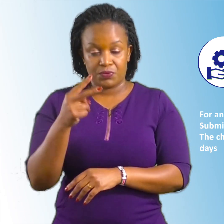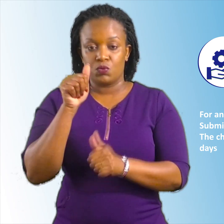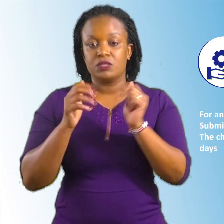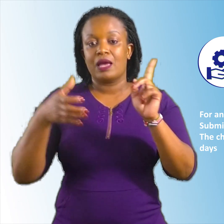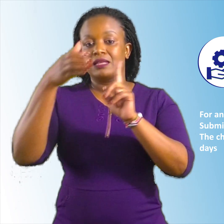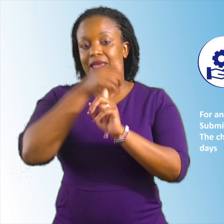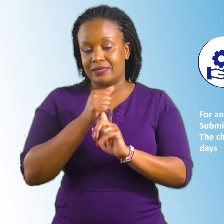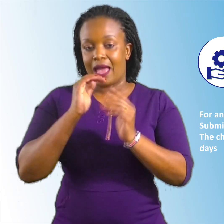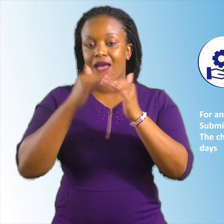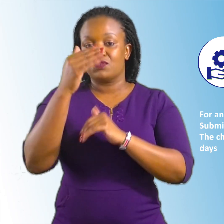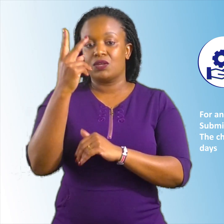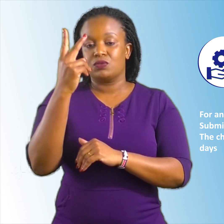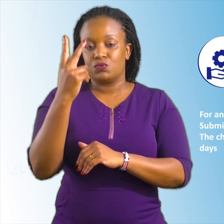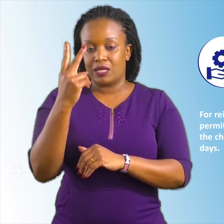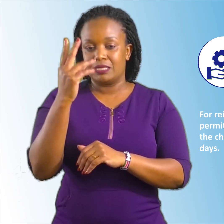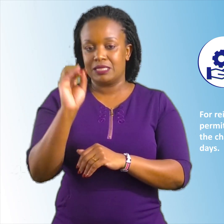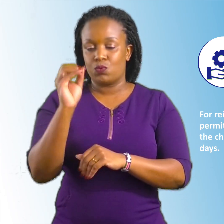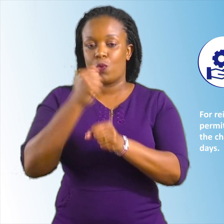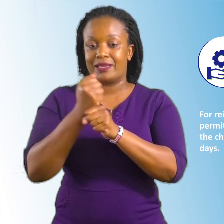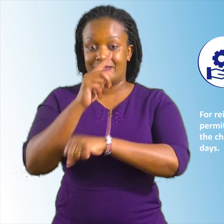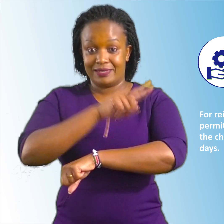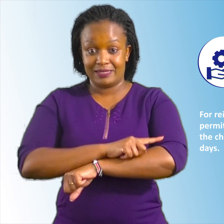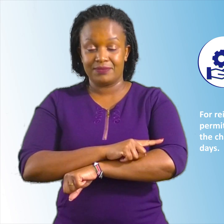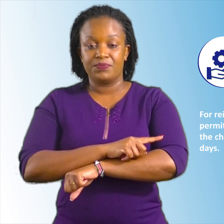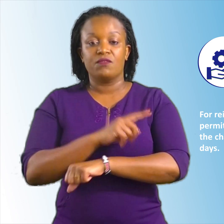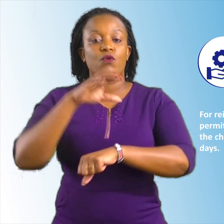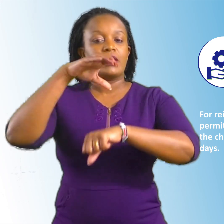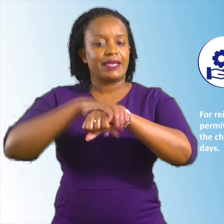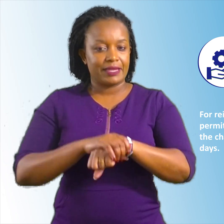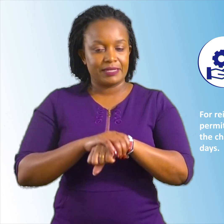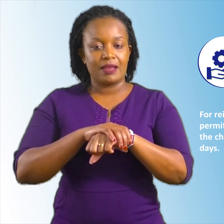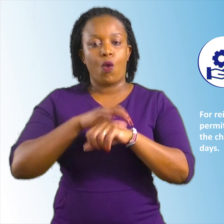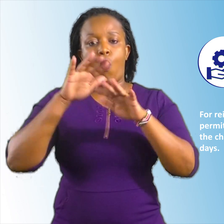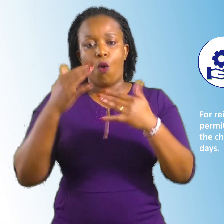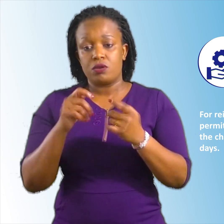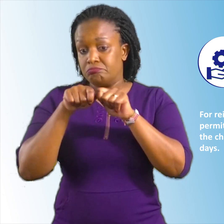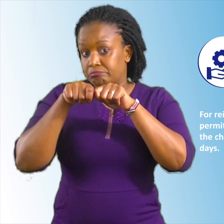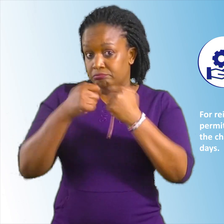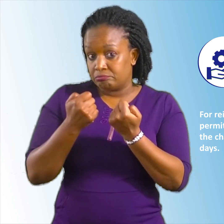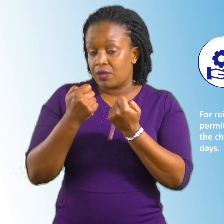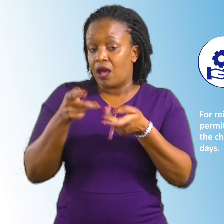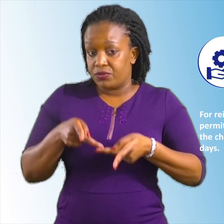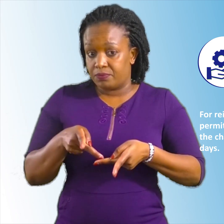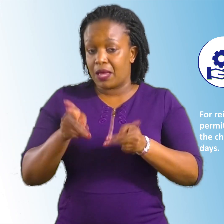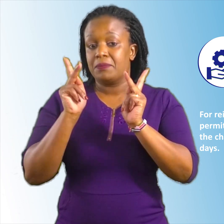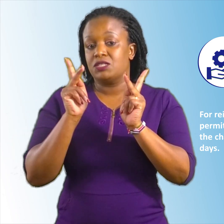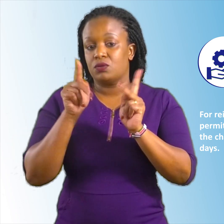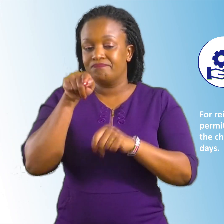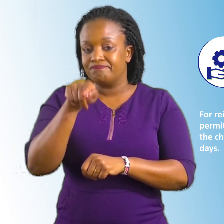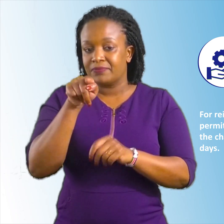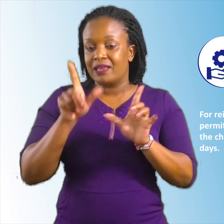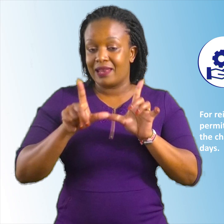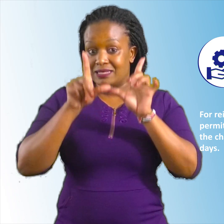deliverable within 7 working days. For reissue of or alteration to authorization permits